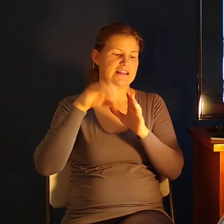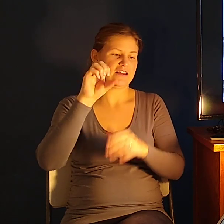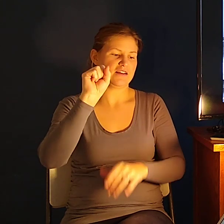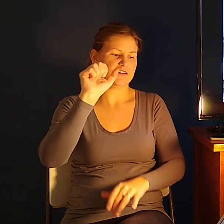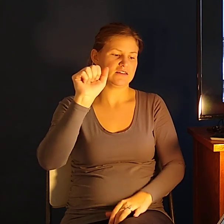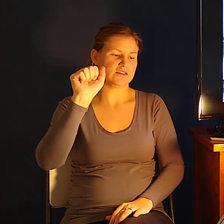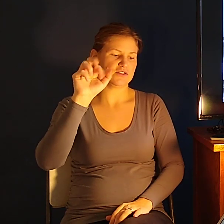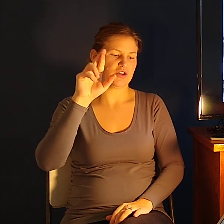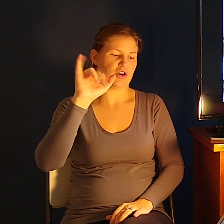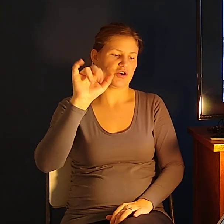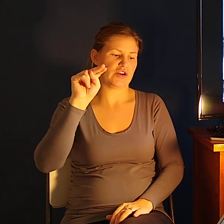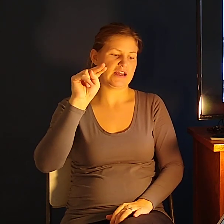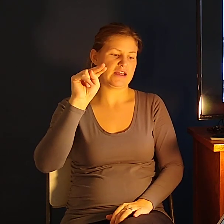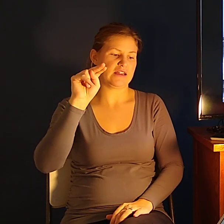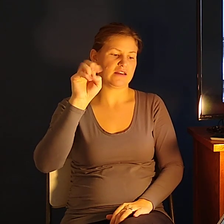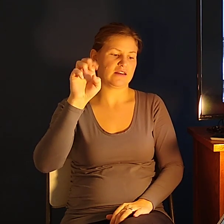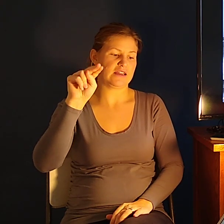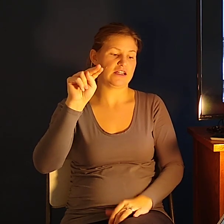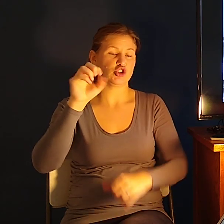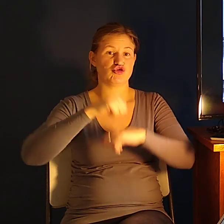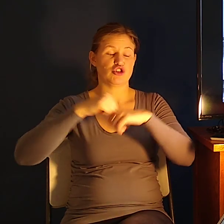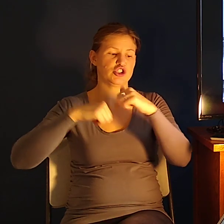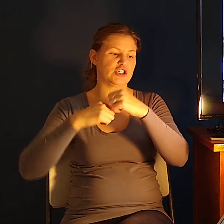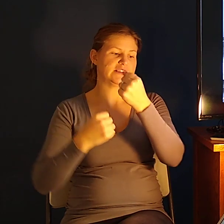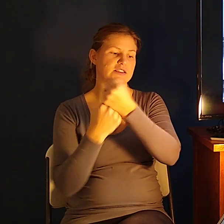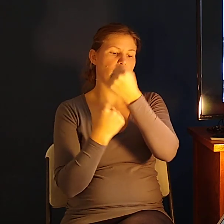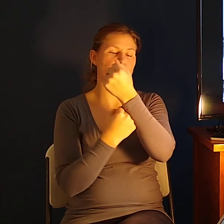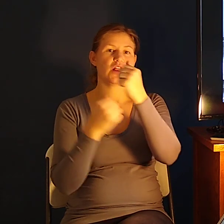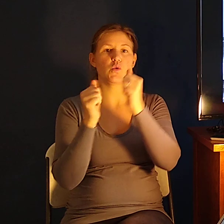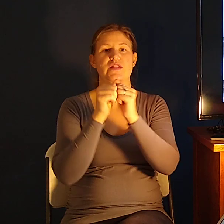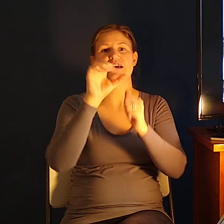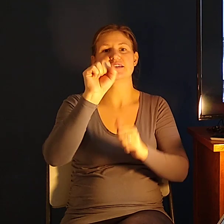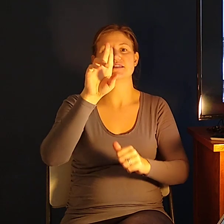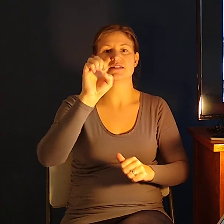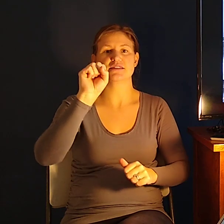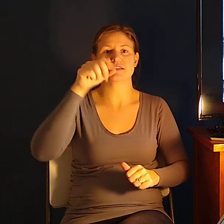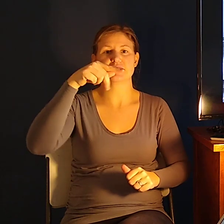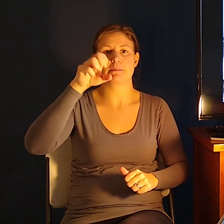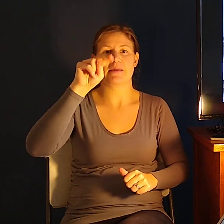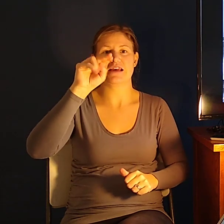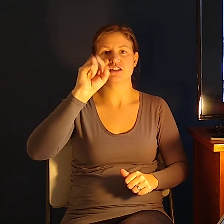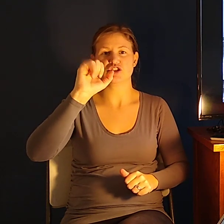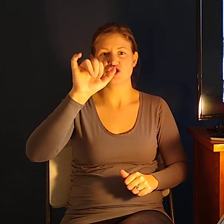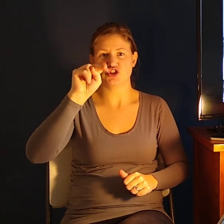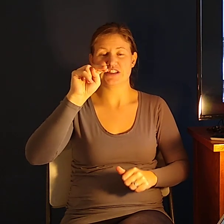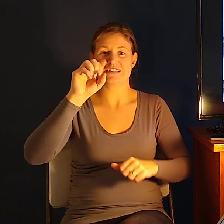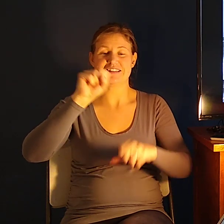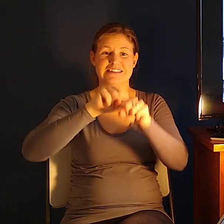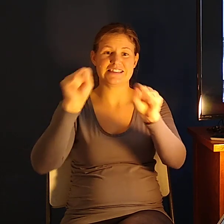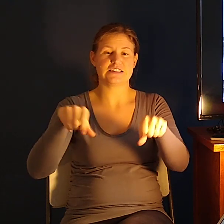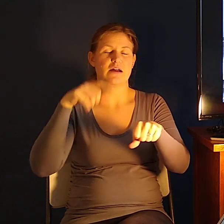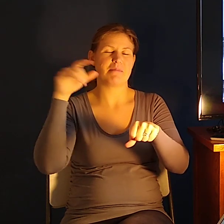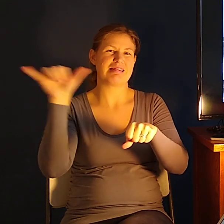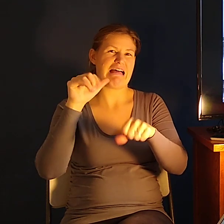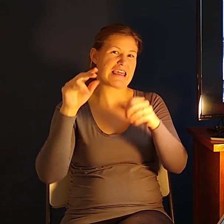they're supported by a suspension system of the type that's employed for bridge construction.